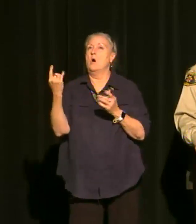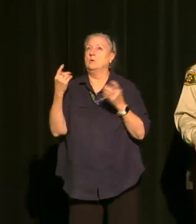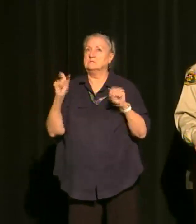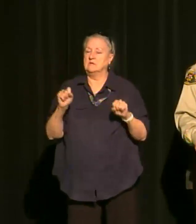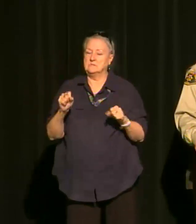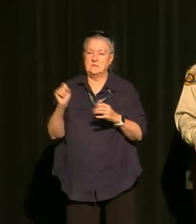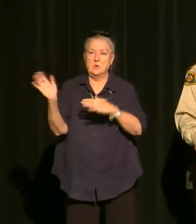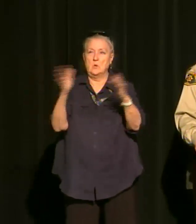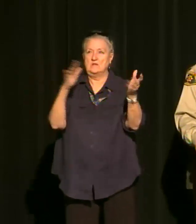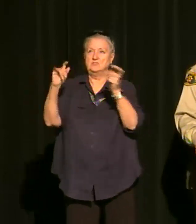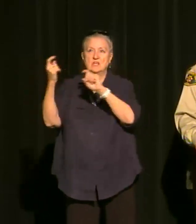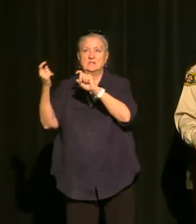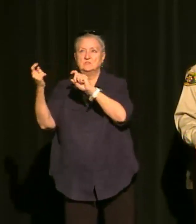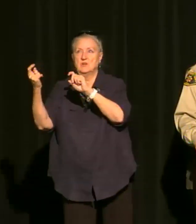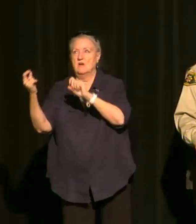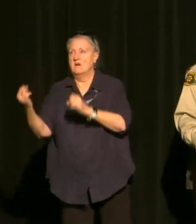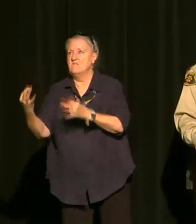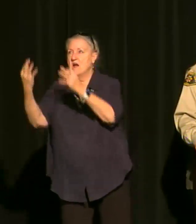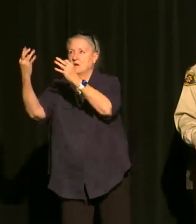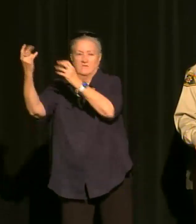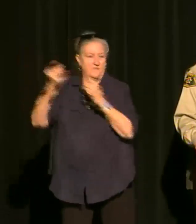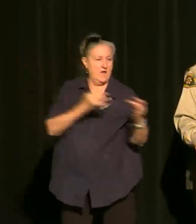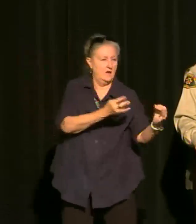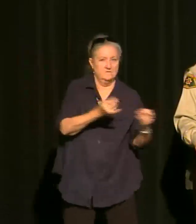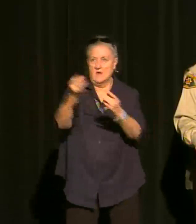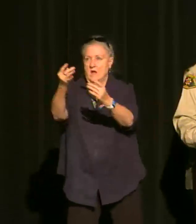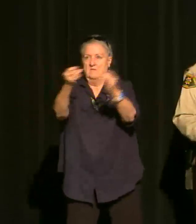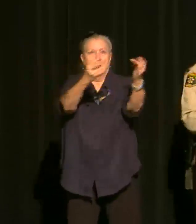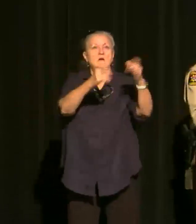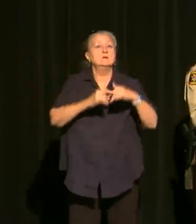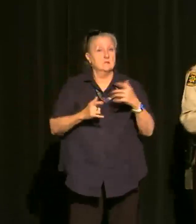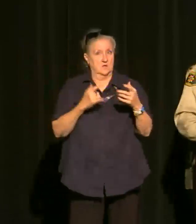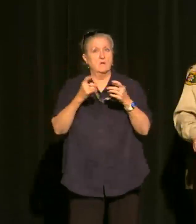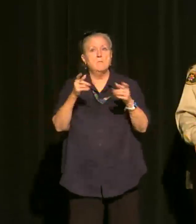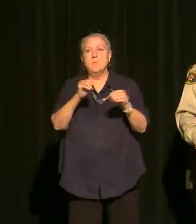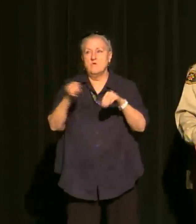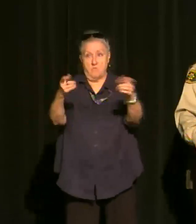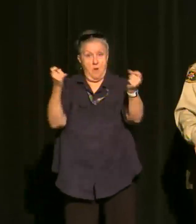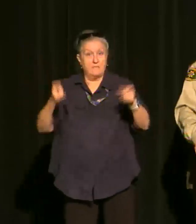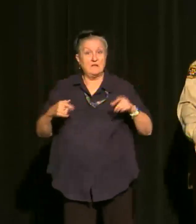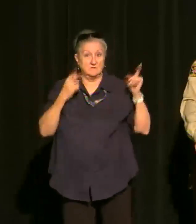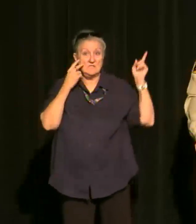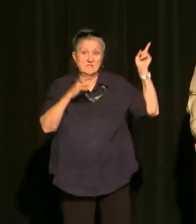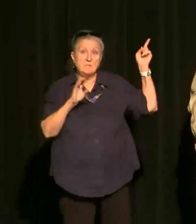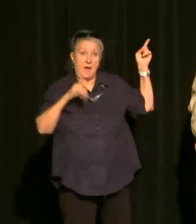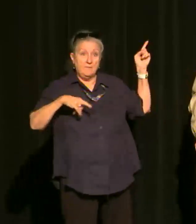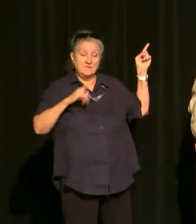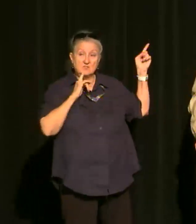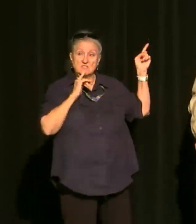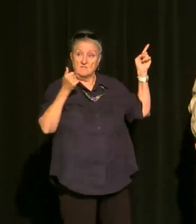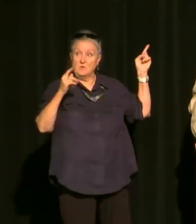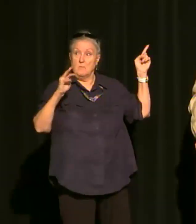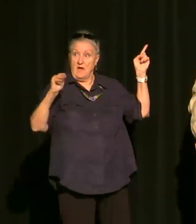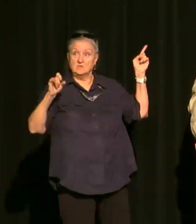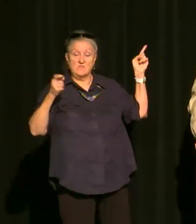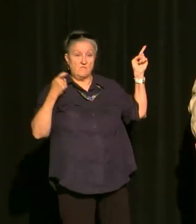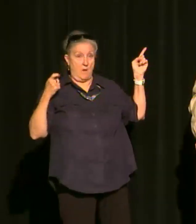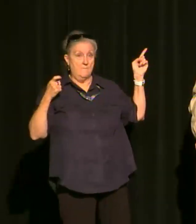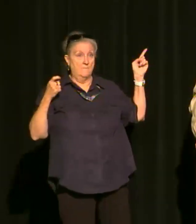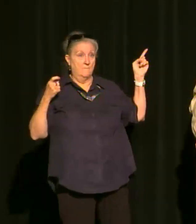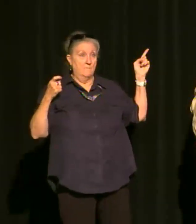that fire can move very, very rapidly. And as you can see on this map, the fire is really just a few miles